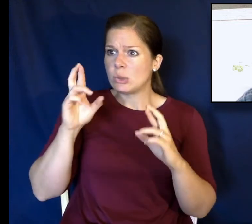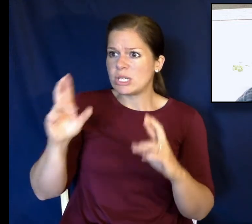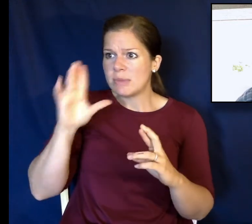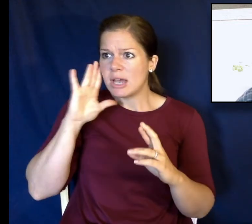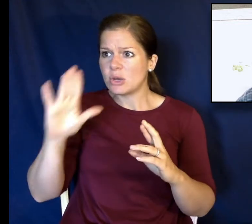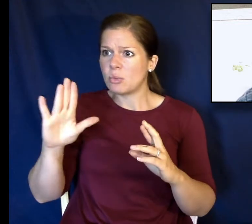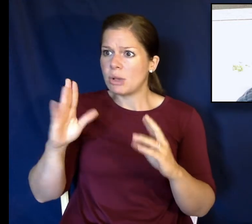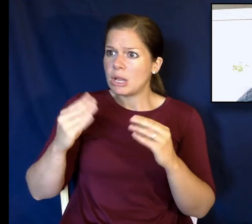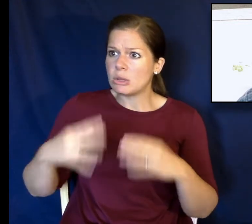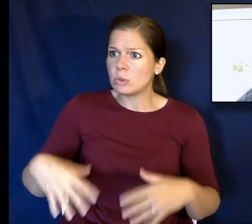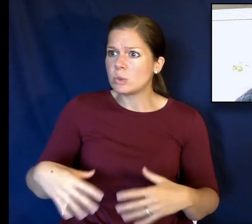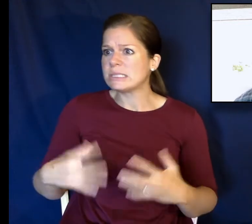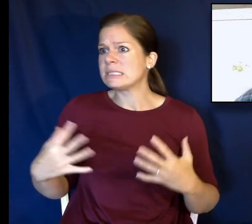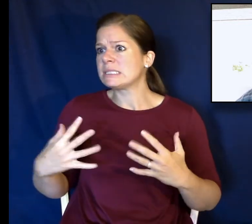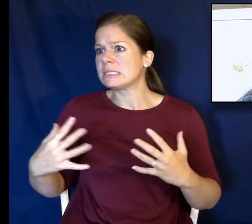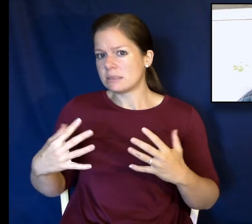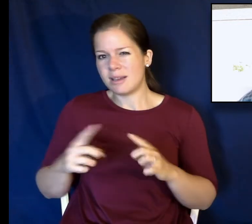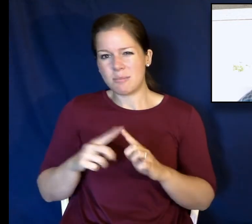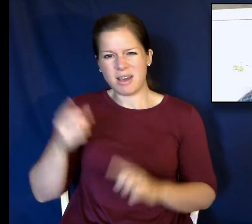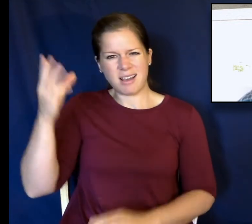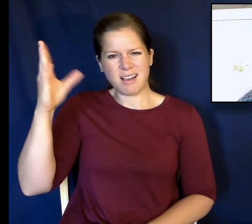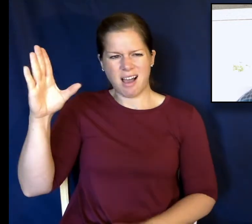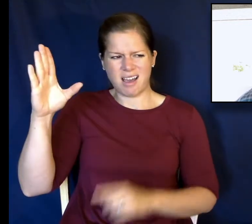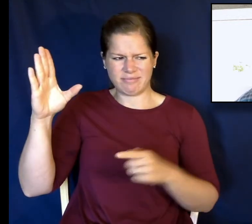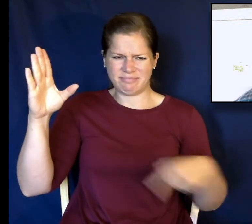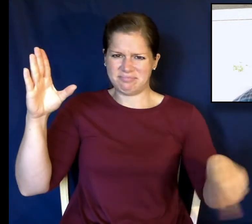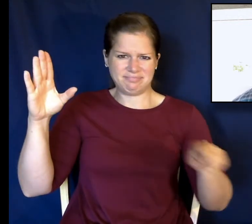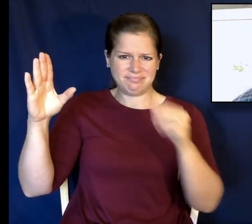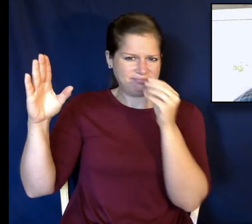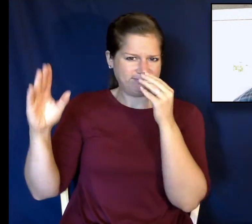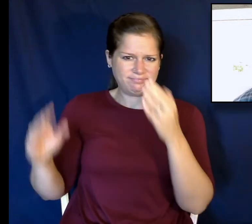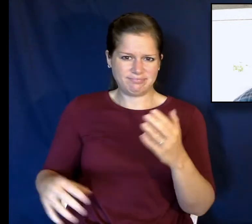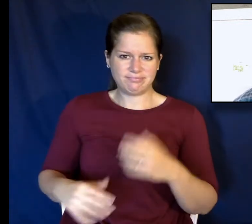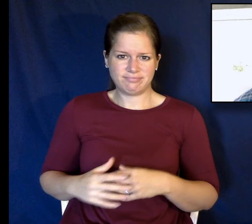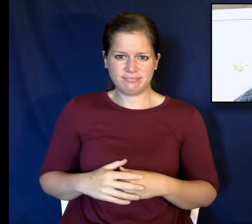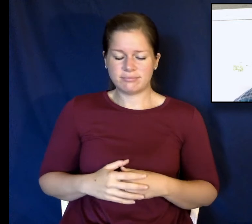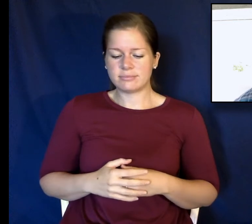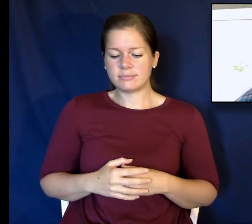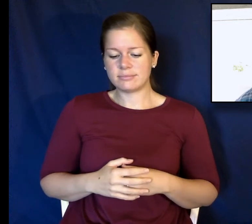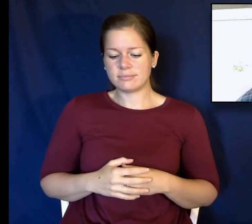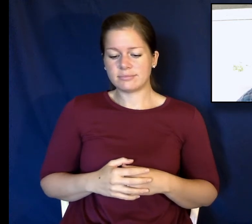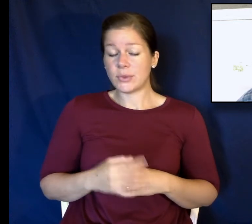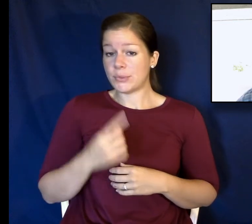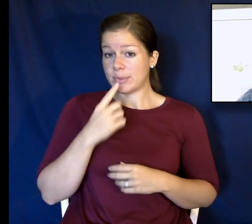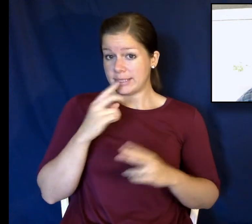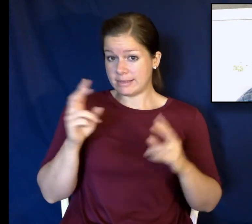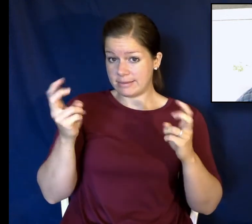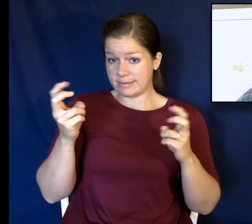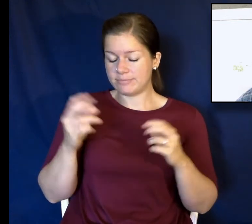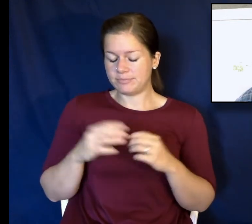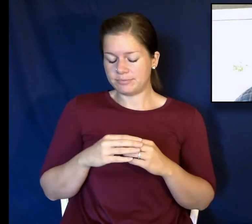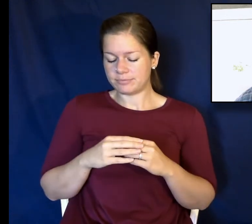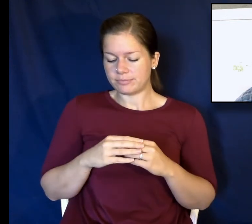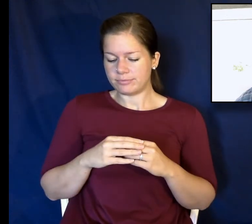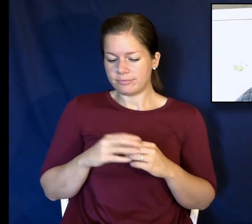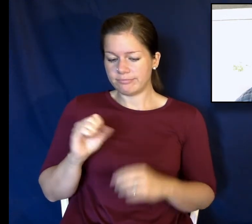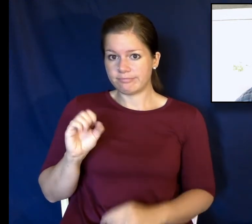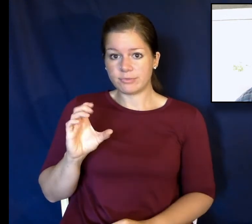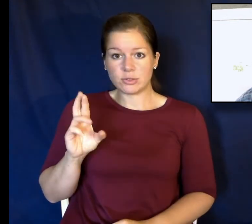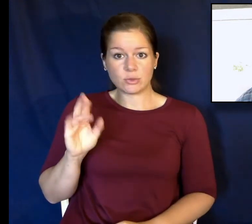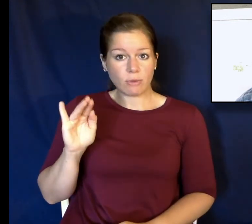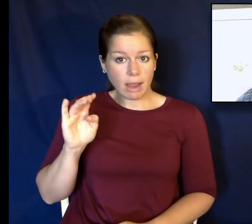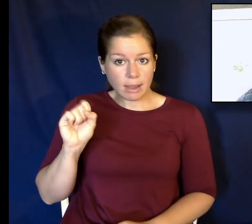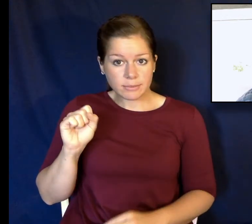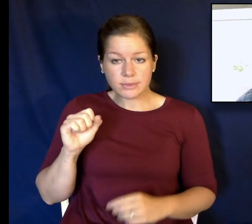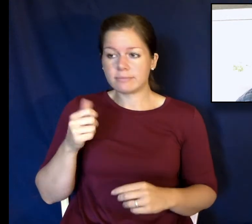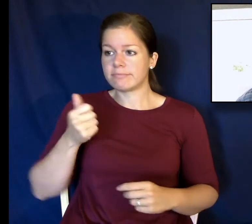them to the point where it says here, the scribes and the chief priests sought to lay hands on him at